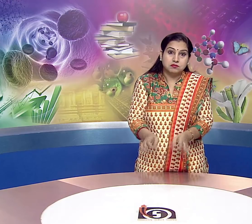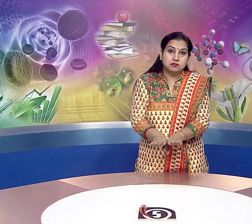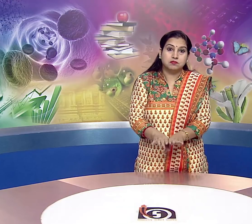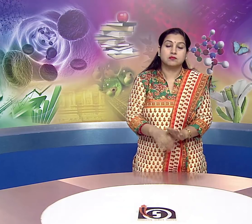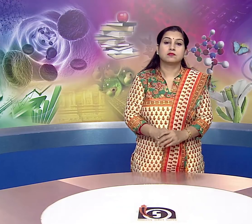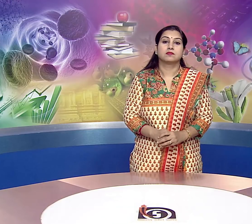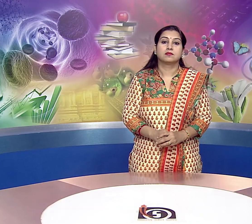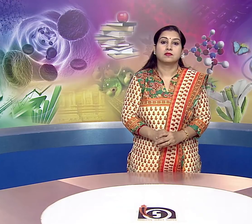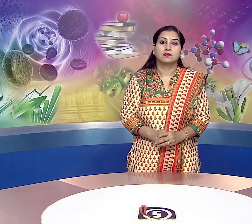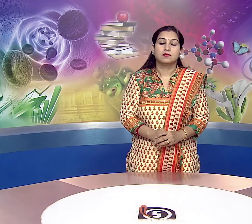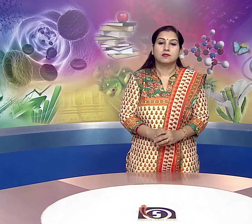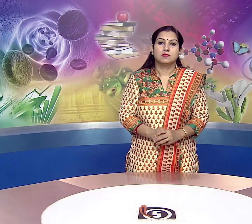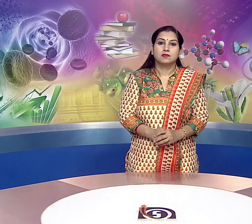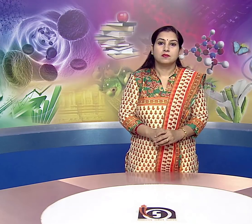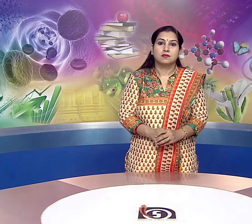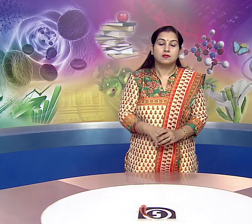to his bosom out of fear.